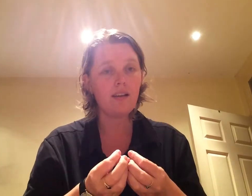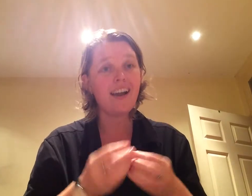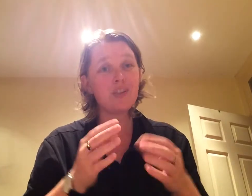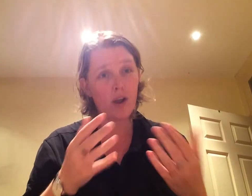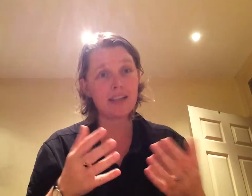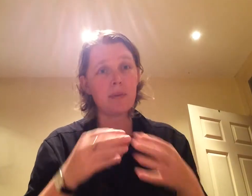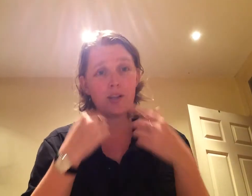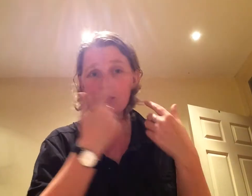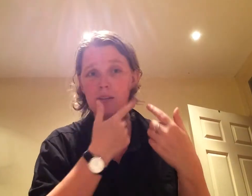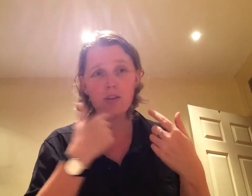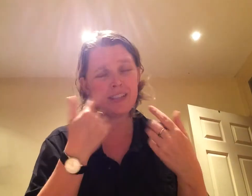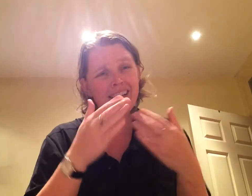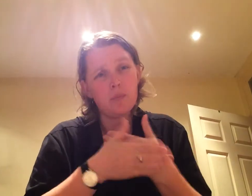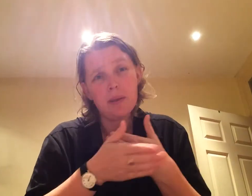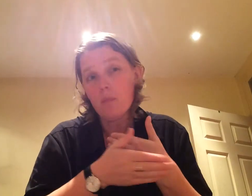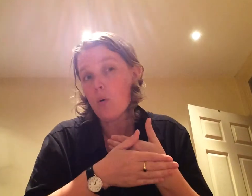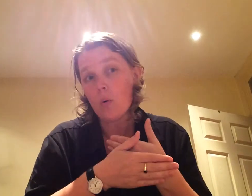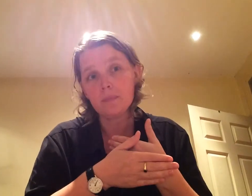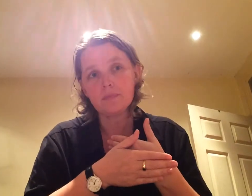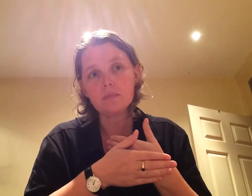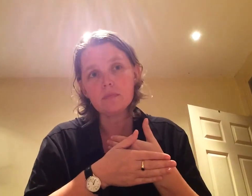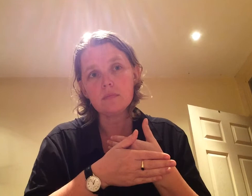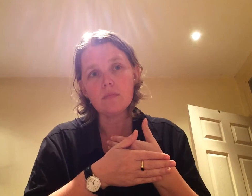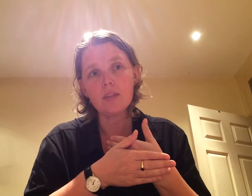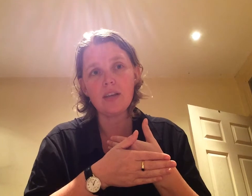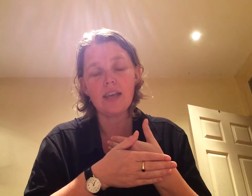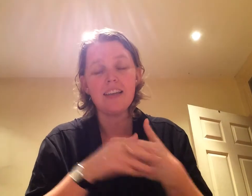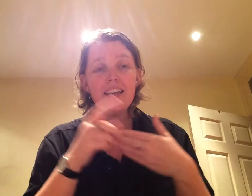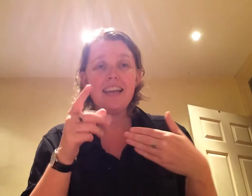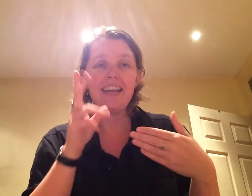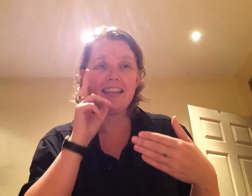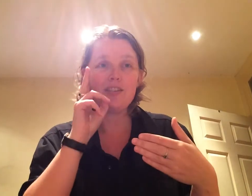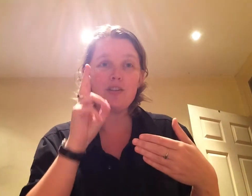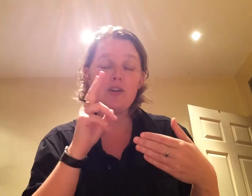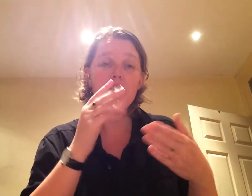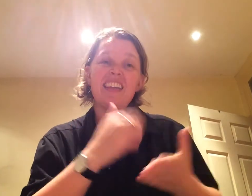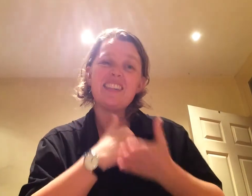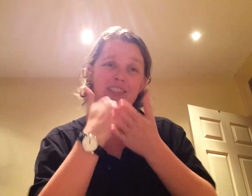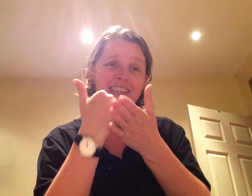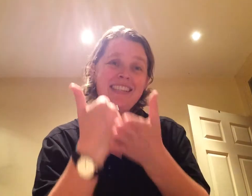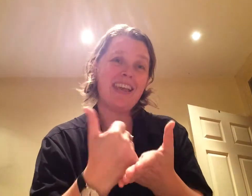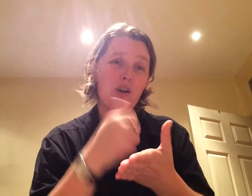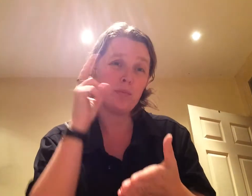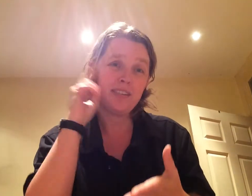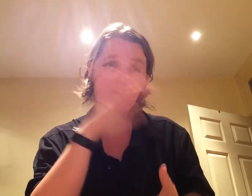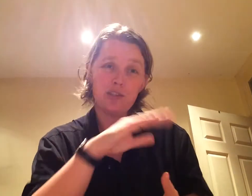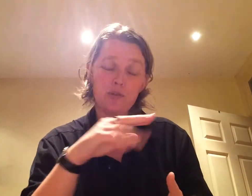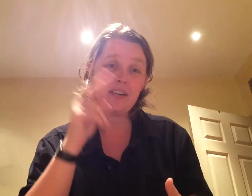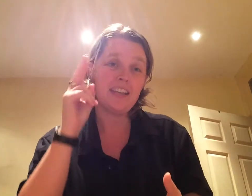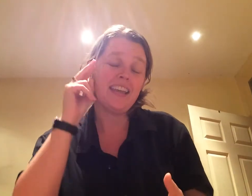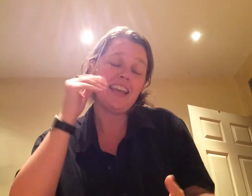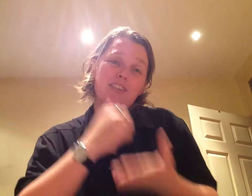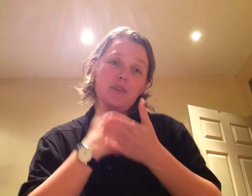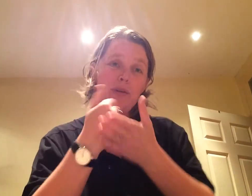I tried to use it a little bit more, okay? And so that just is to help deaf children and to